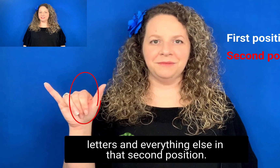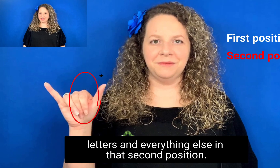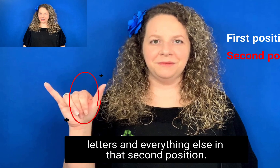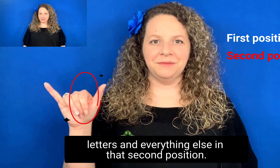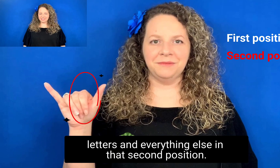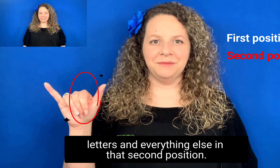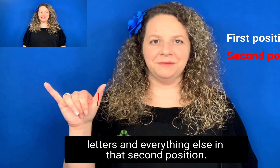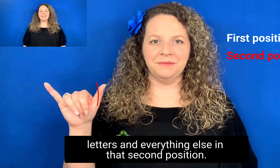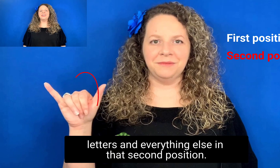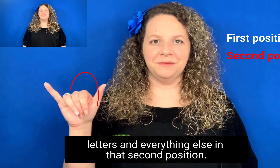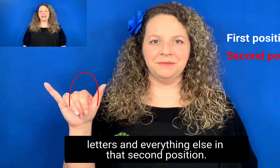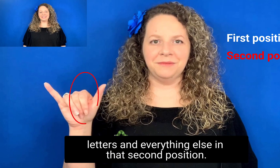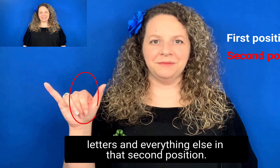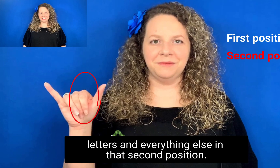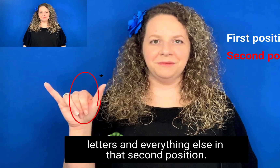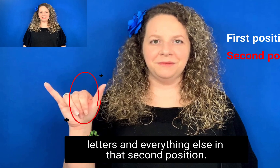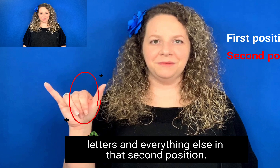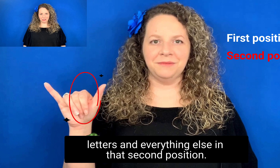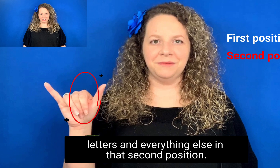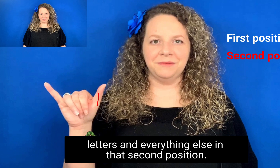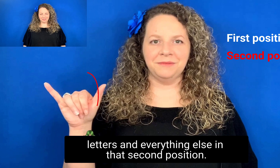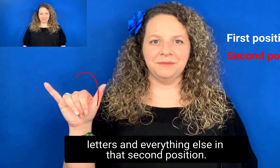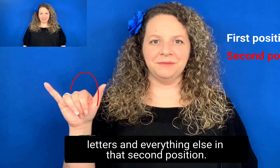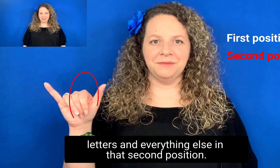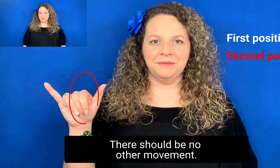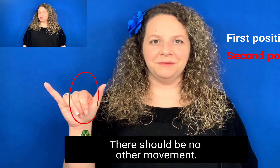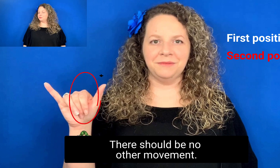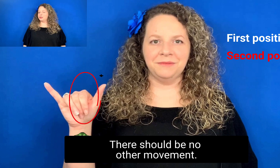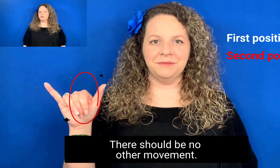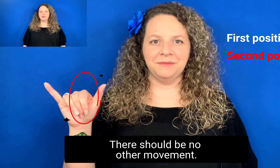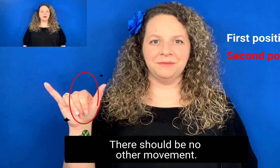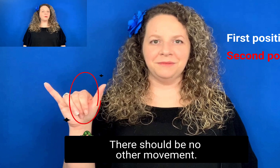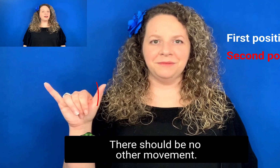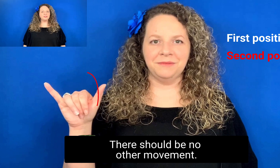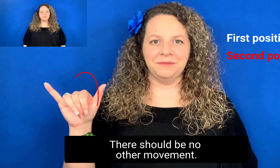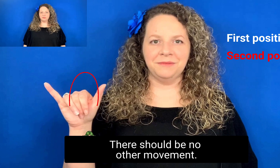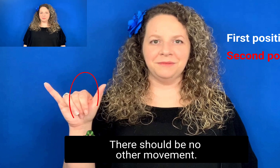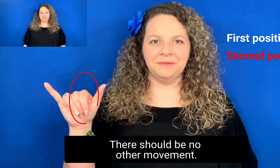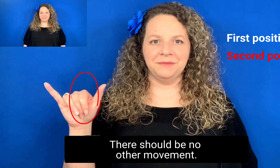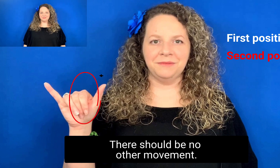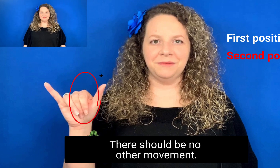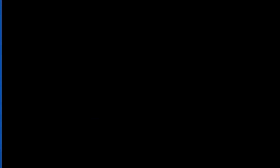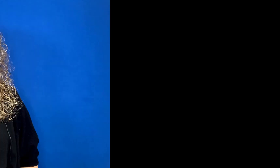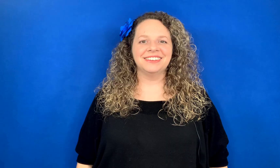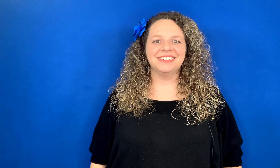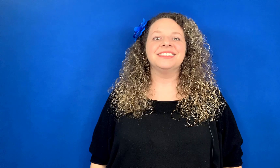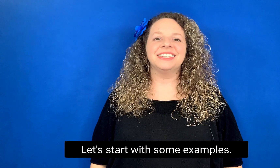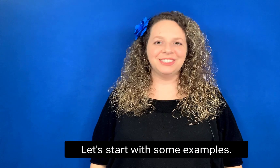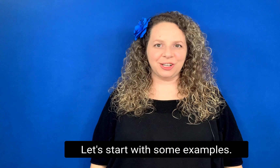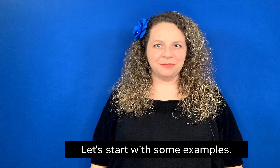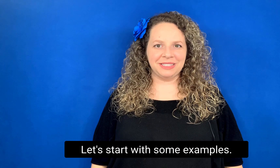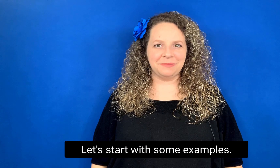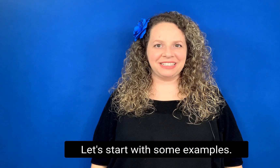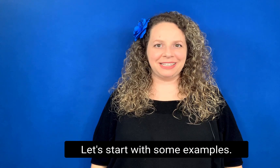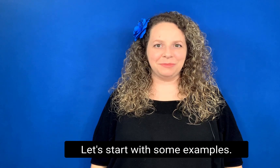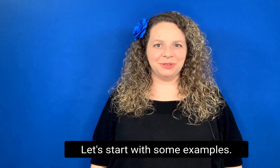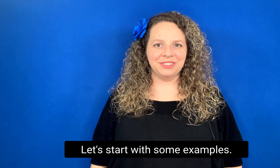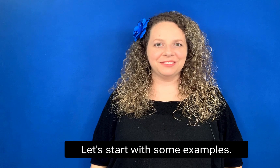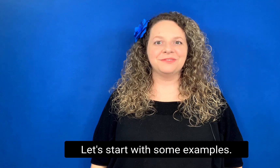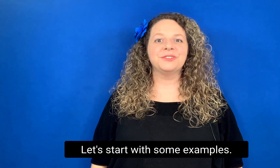everything else in that second position. There should be no other movement. Let's start with some examples. For